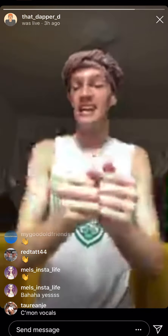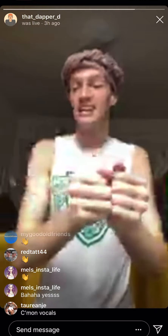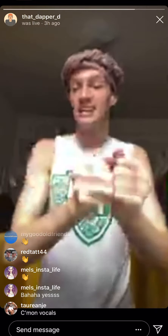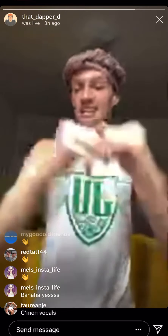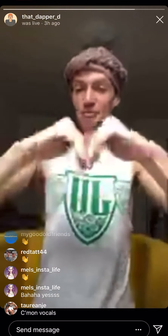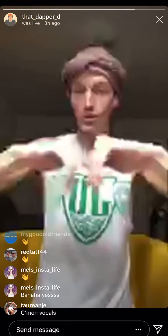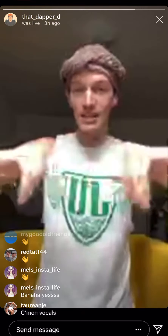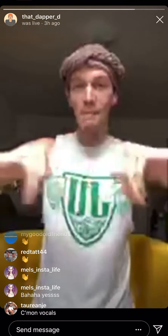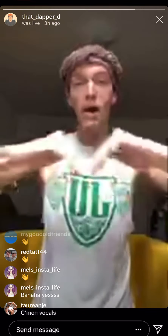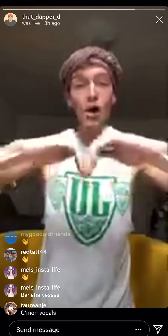separate apart